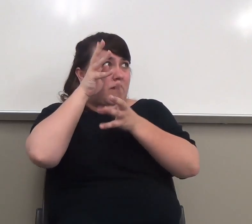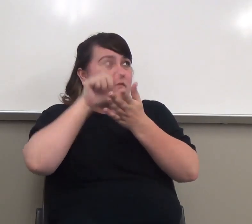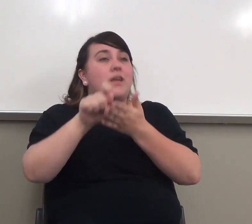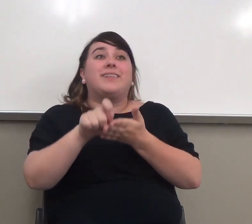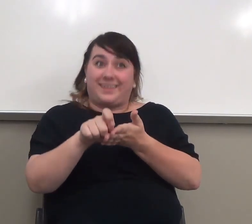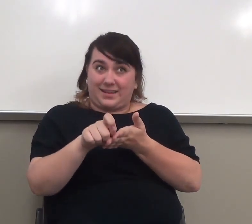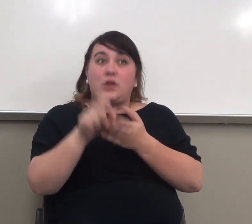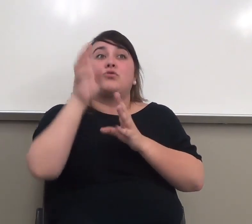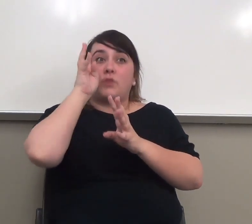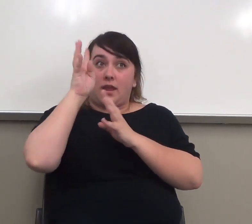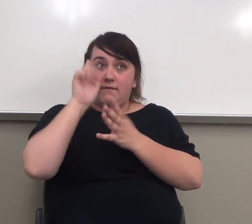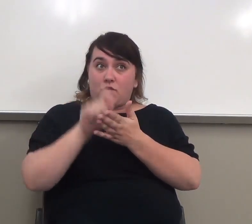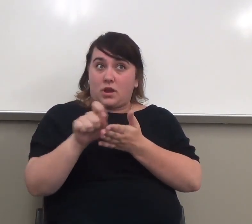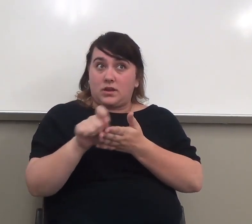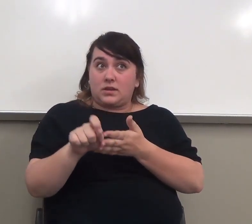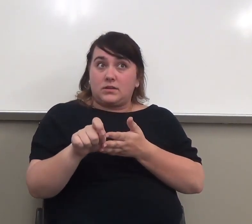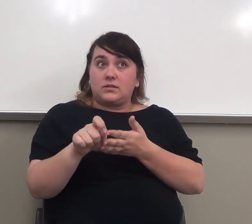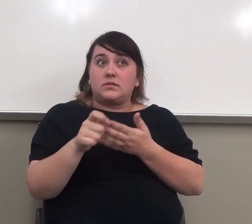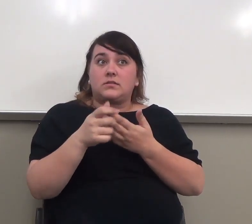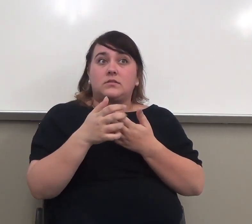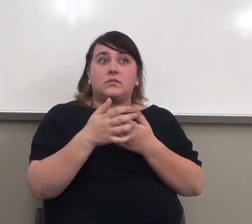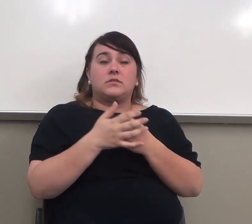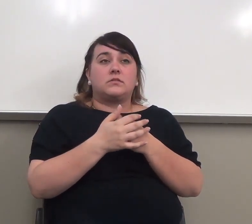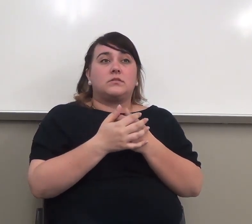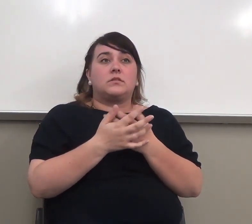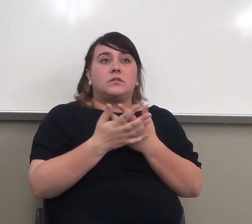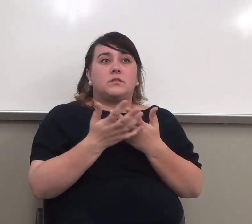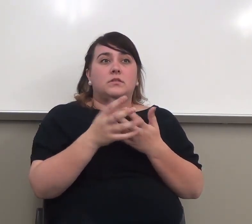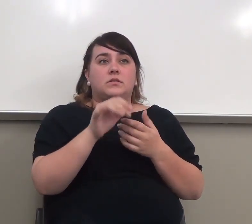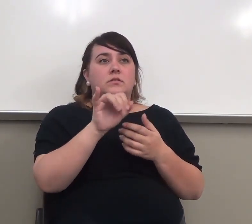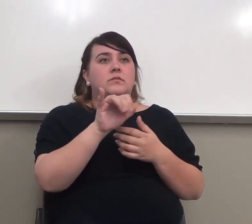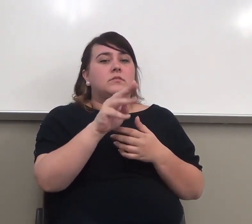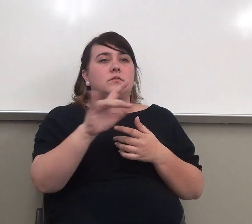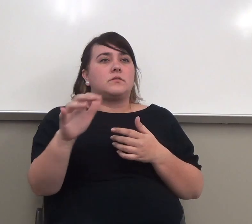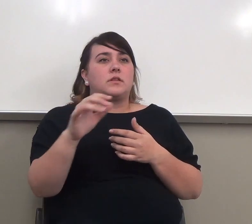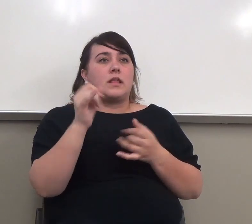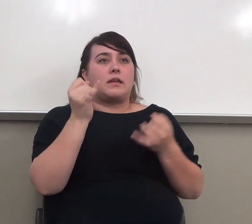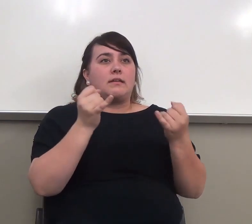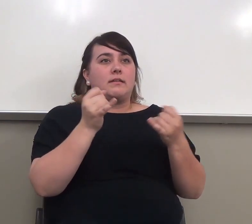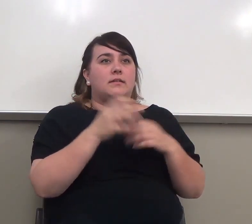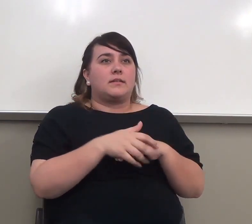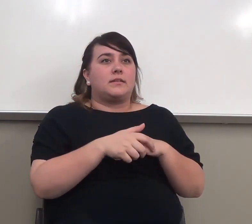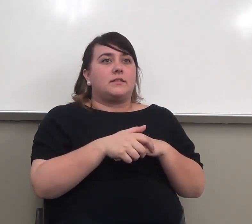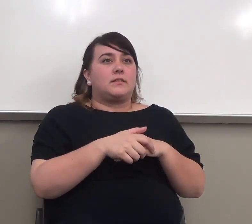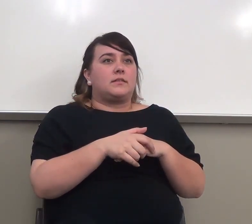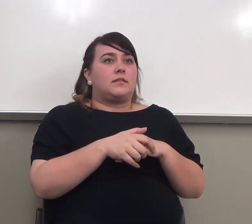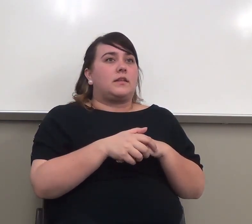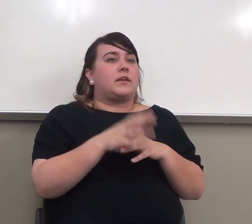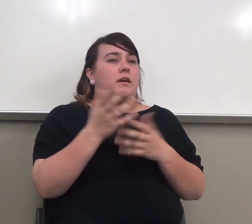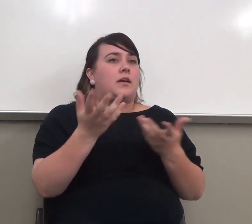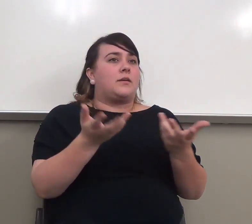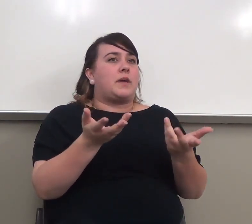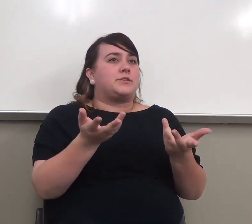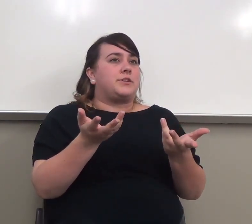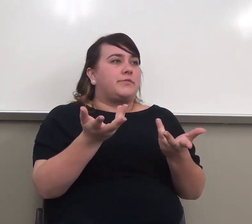How many other kinds of writing have people done? Can anyone think of another type of writing